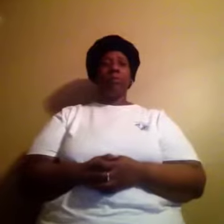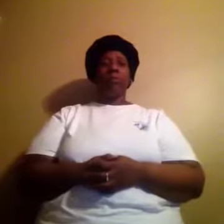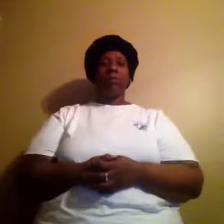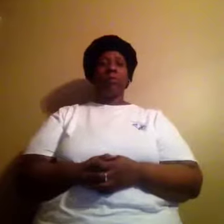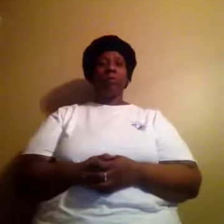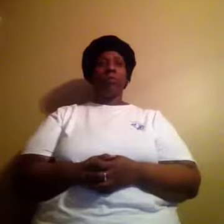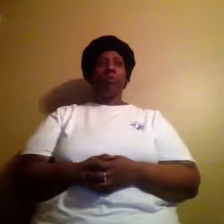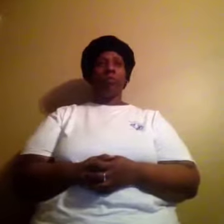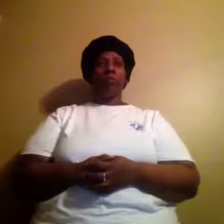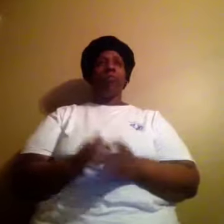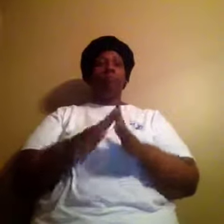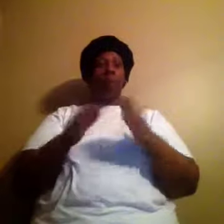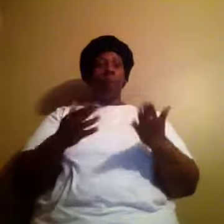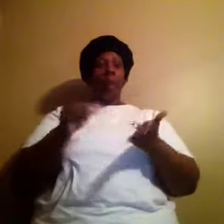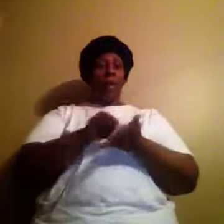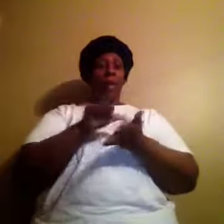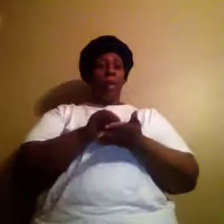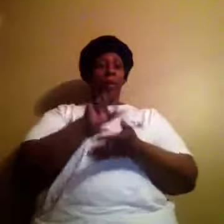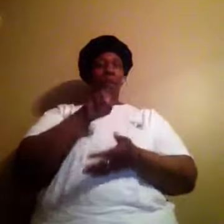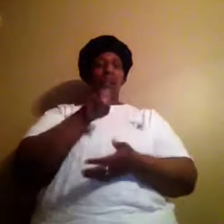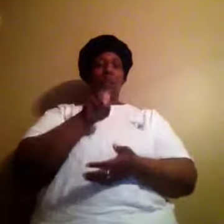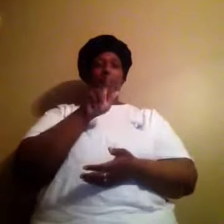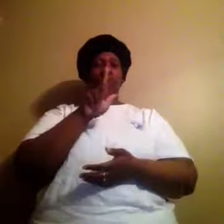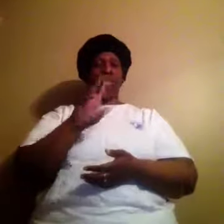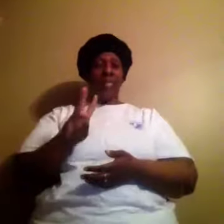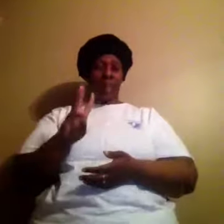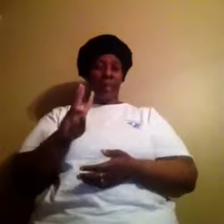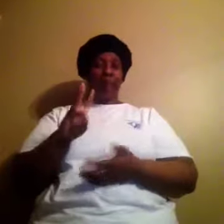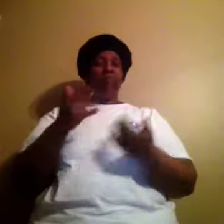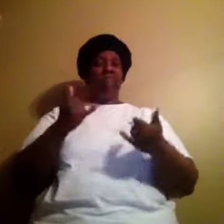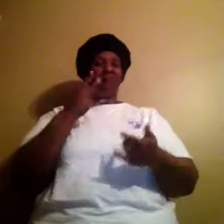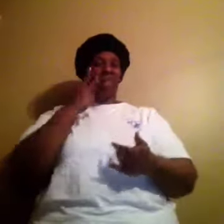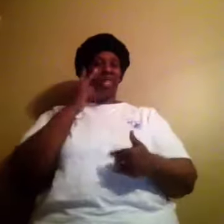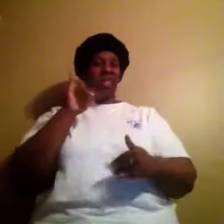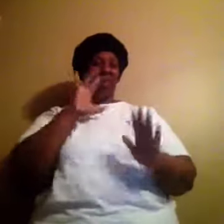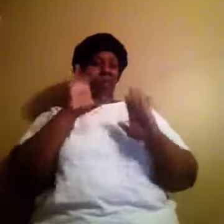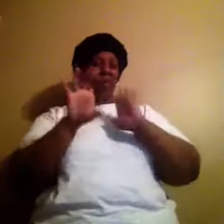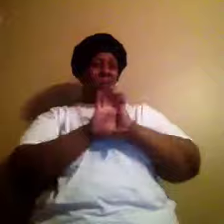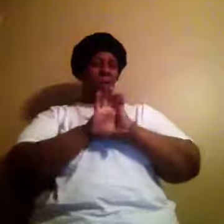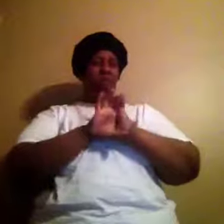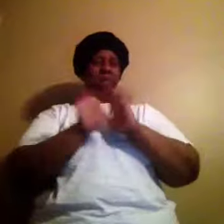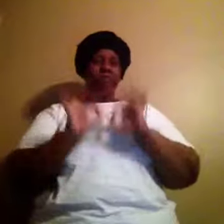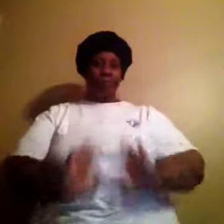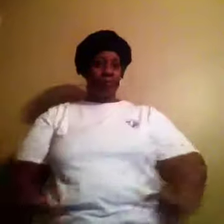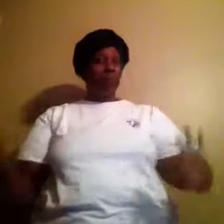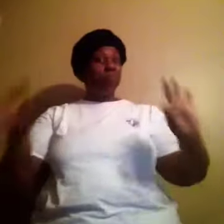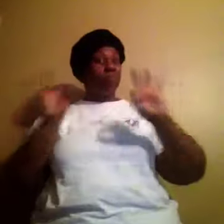So open your page 226, okay? And we're going to look at those pictures. Very important now.